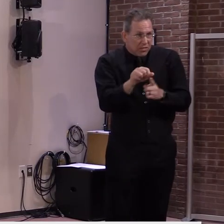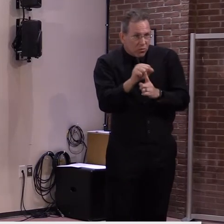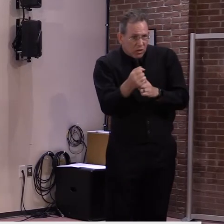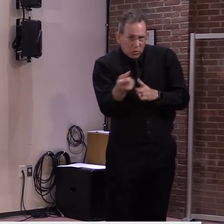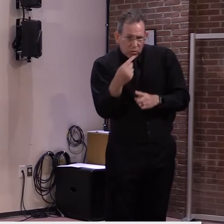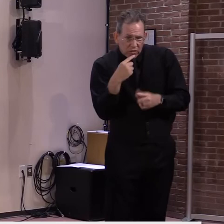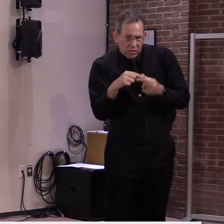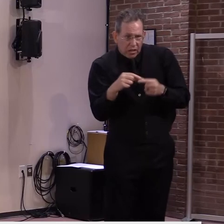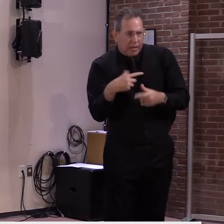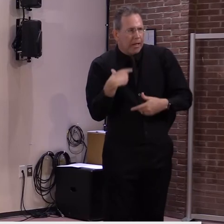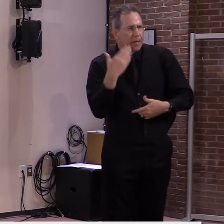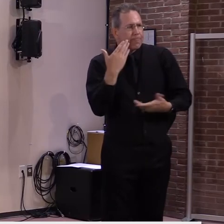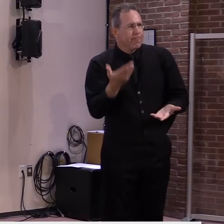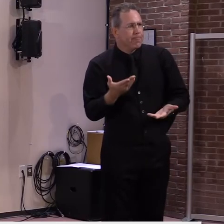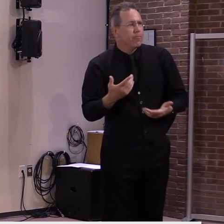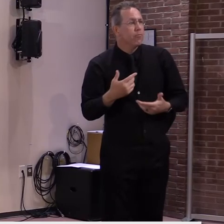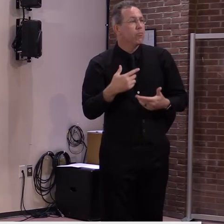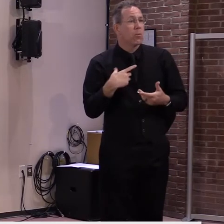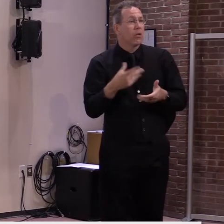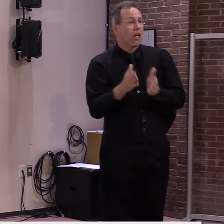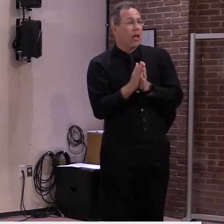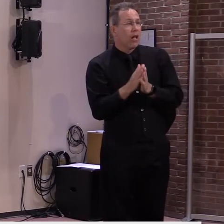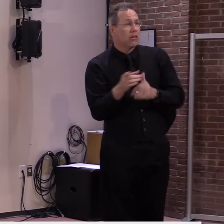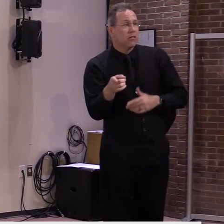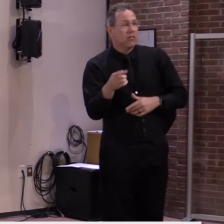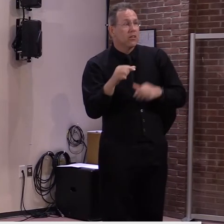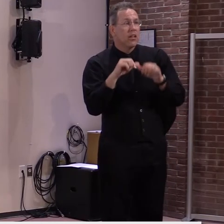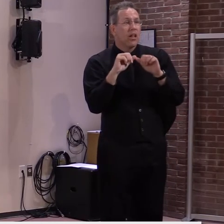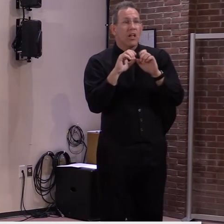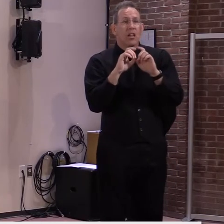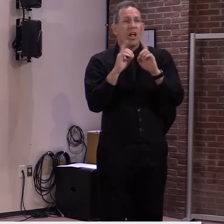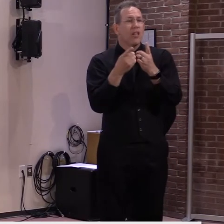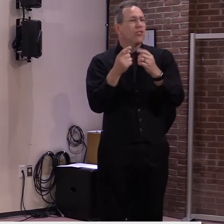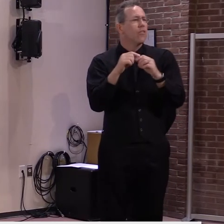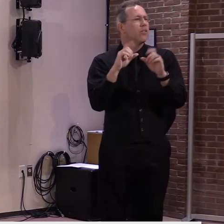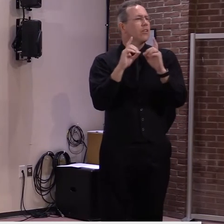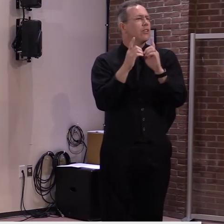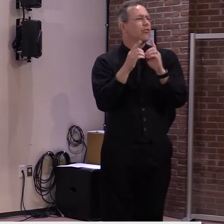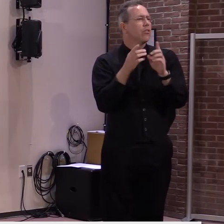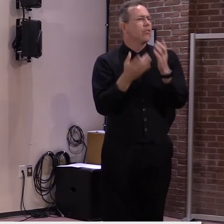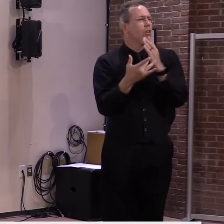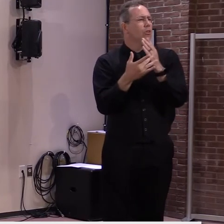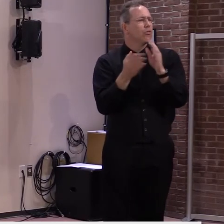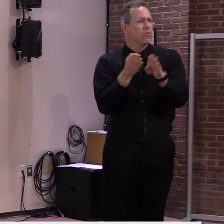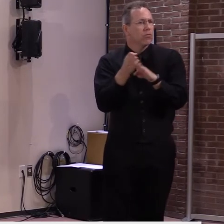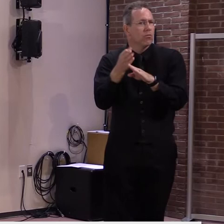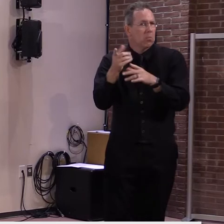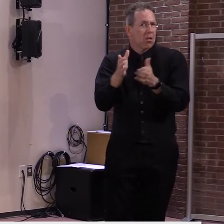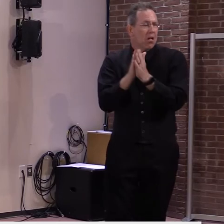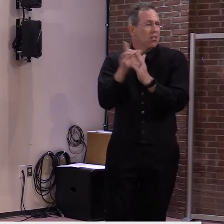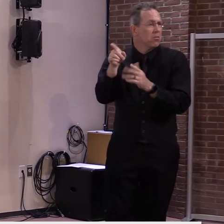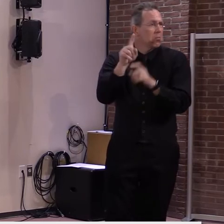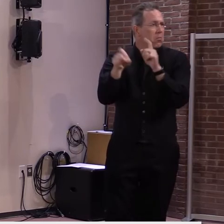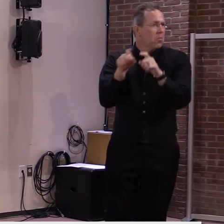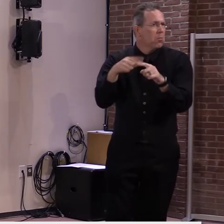our Agency of Digital Services if he's aware, but I don't know at this point in time whether any of our law enforcement